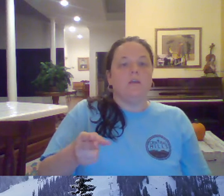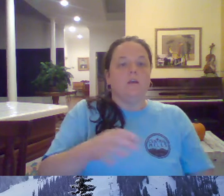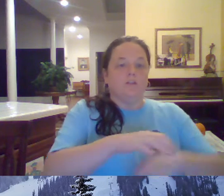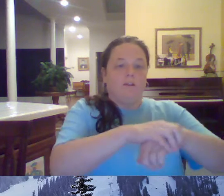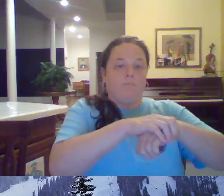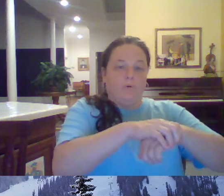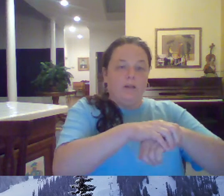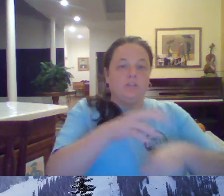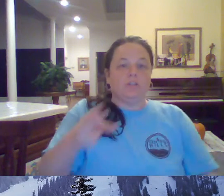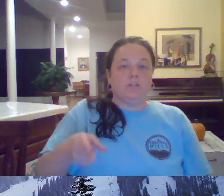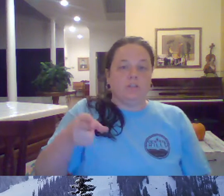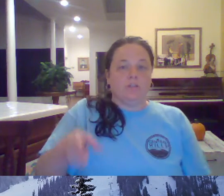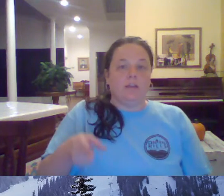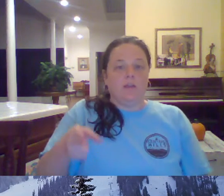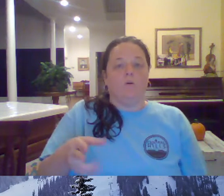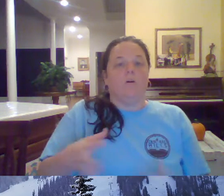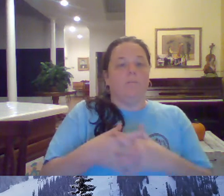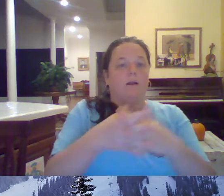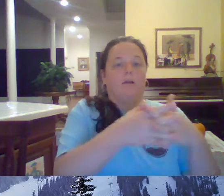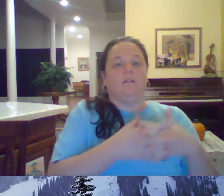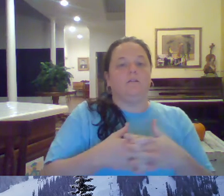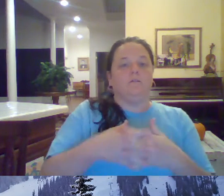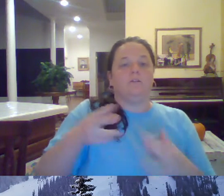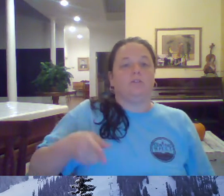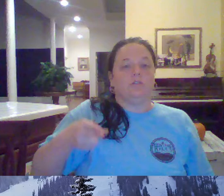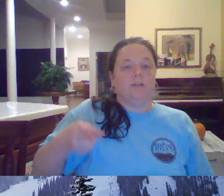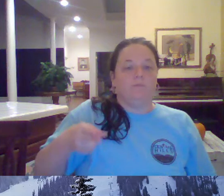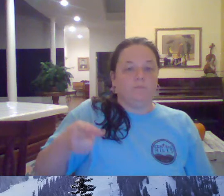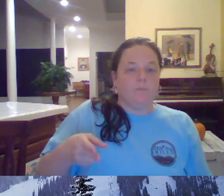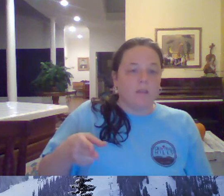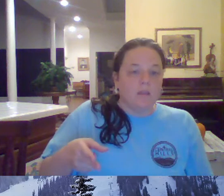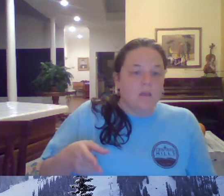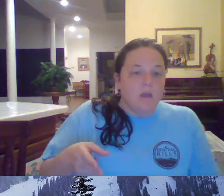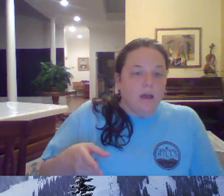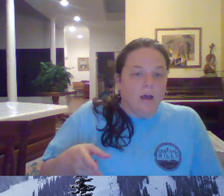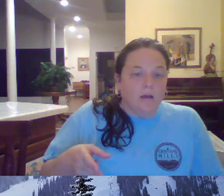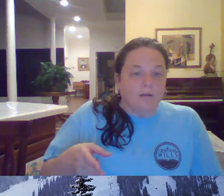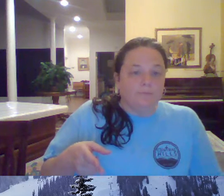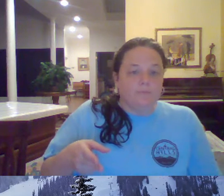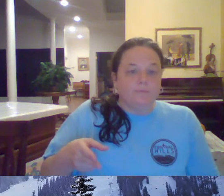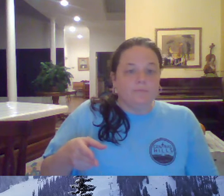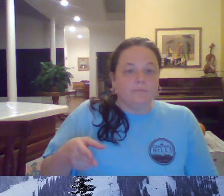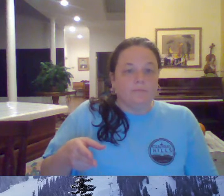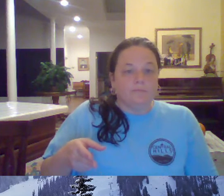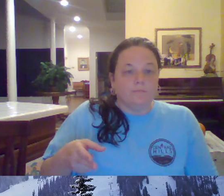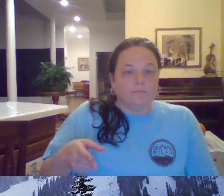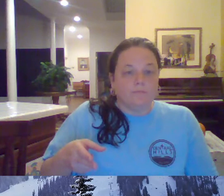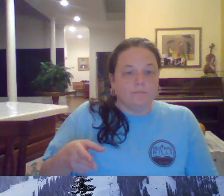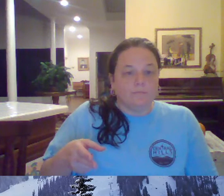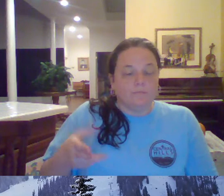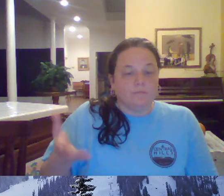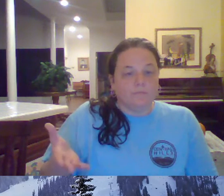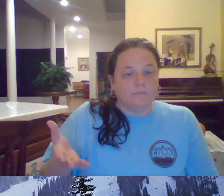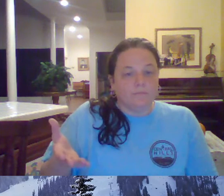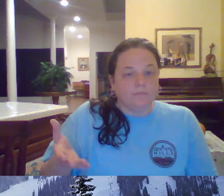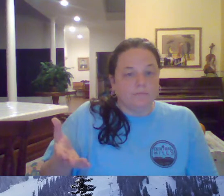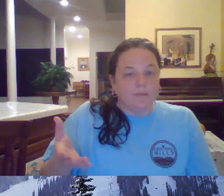History. So we have British history or American history. There